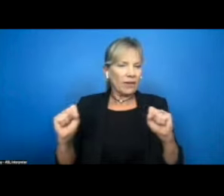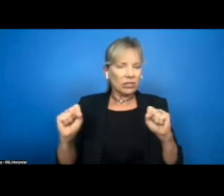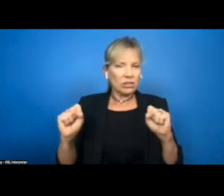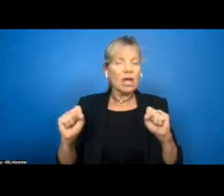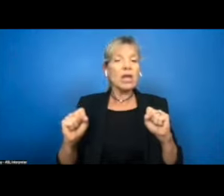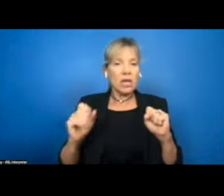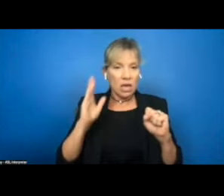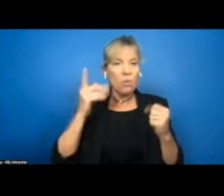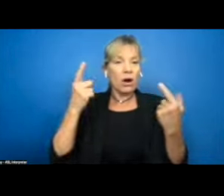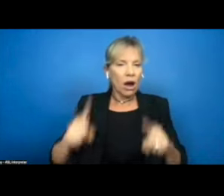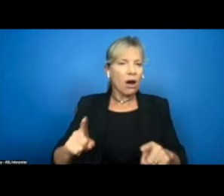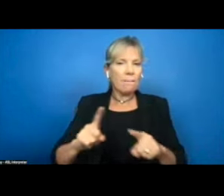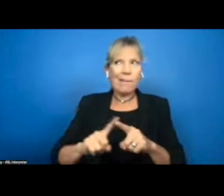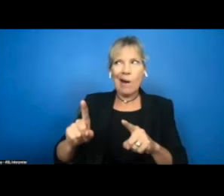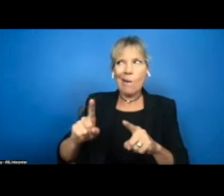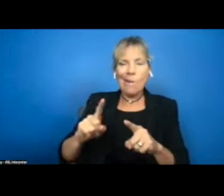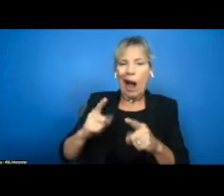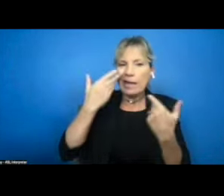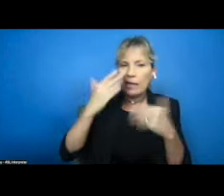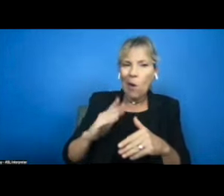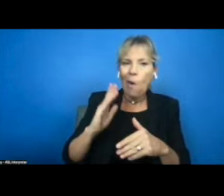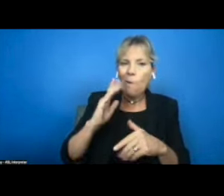coming, but I just didn't know it yet.